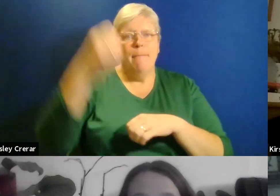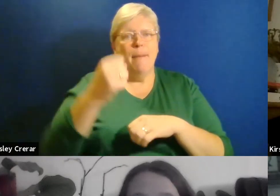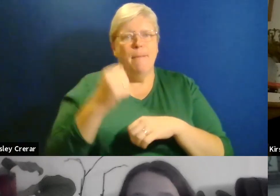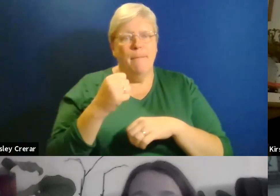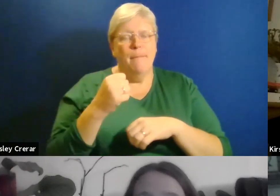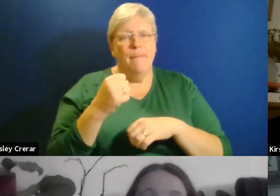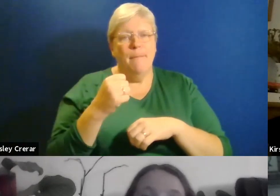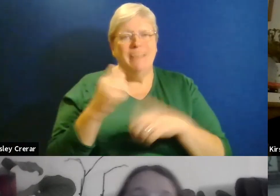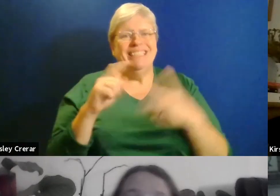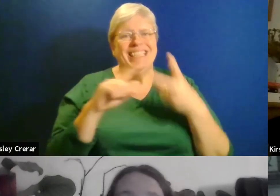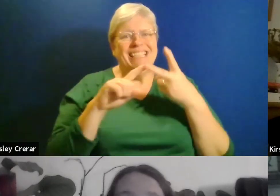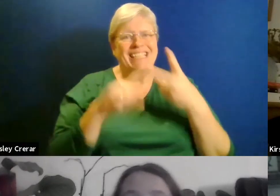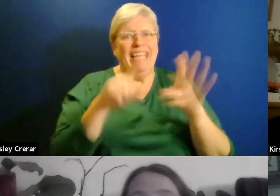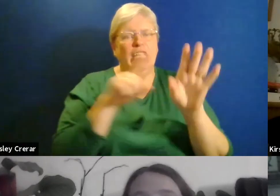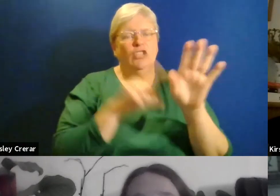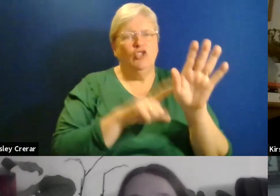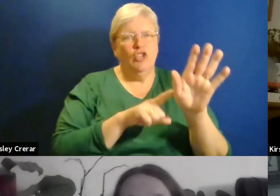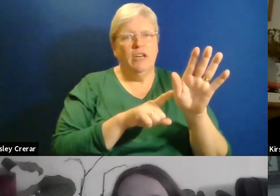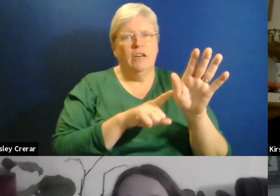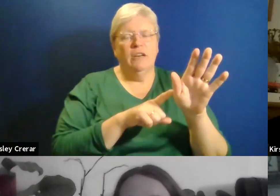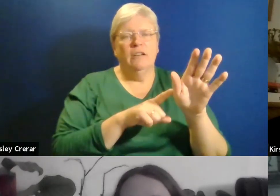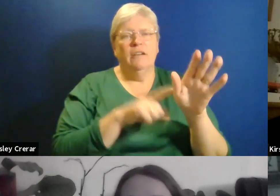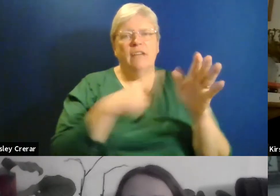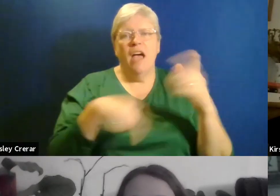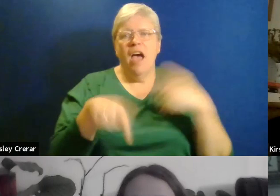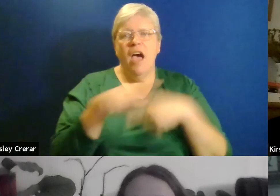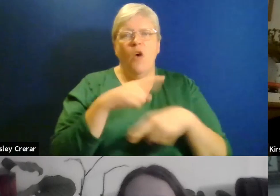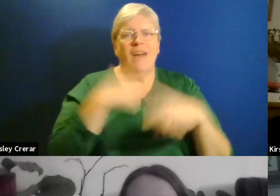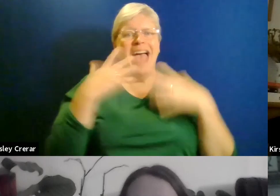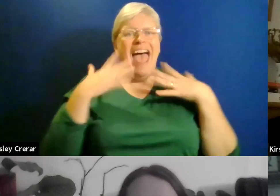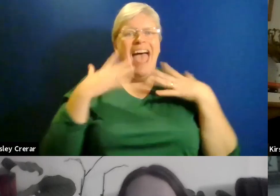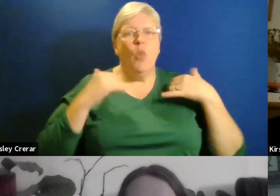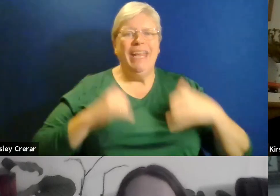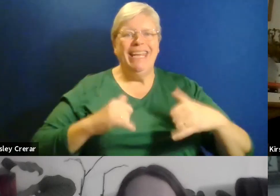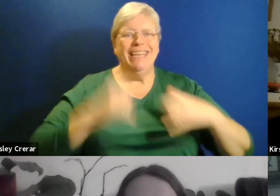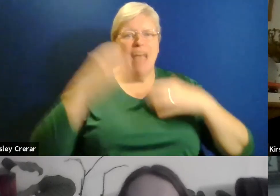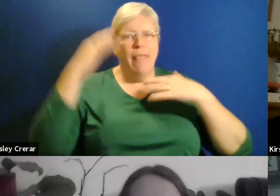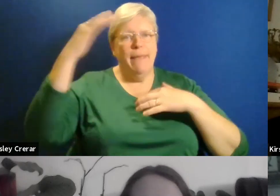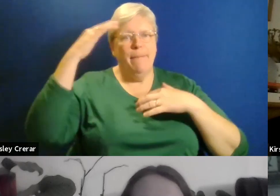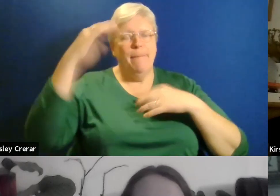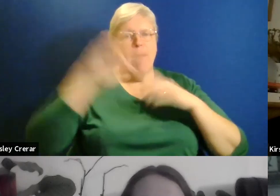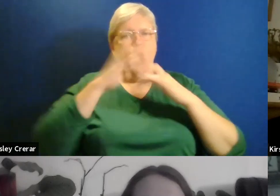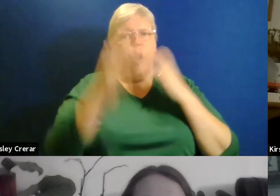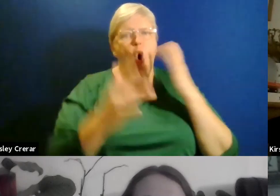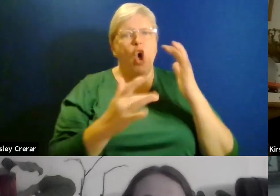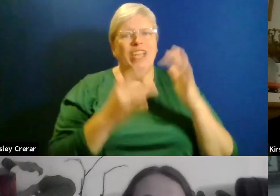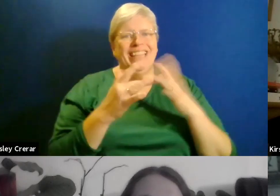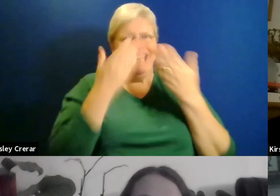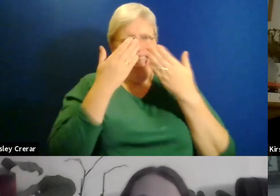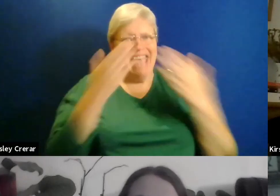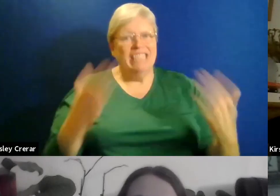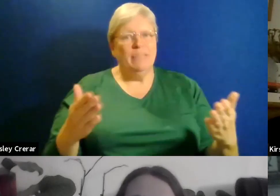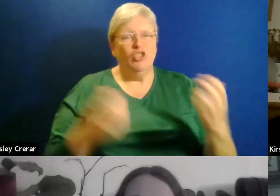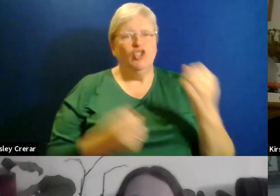It's the second year of our Sawain Halloween themed online exhibition, and the event is will